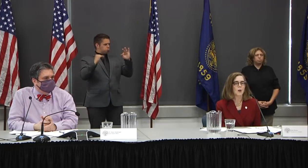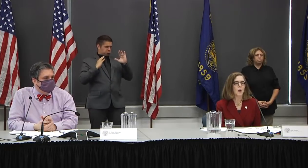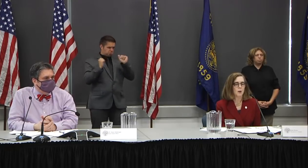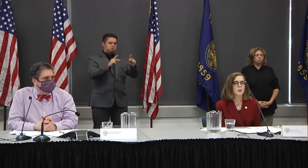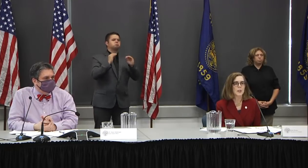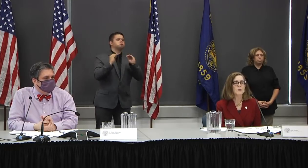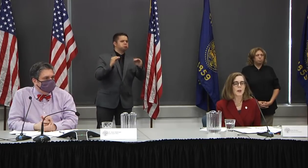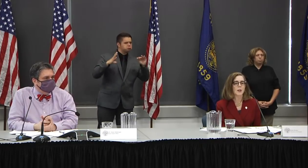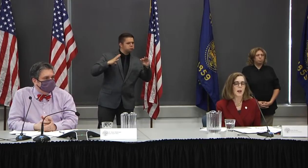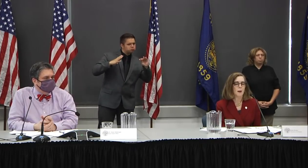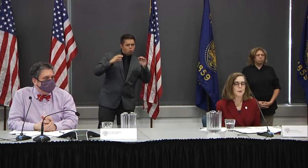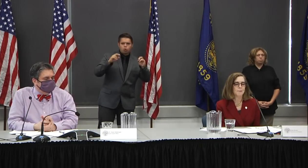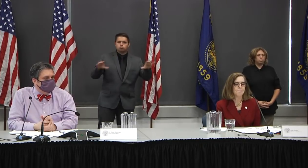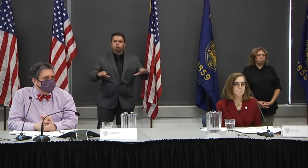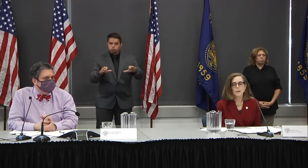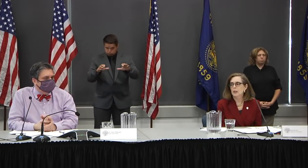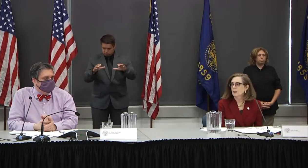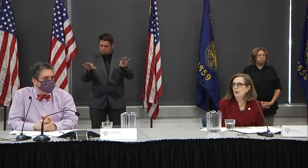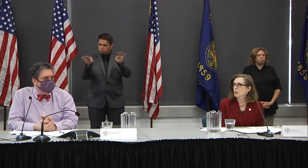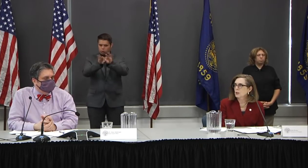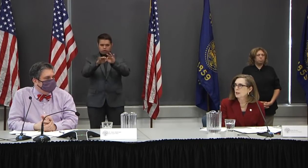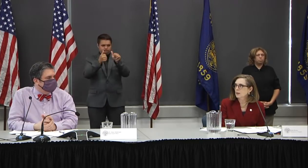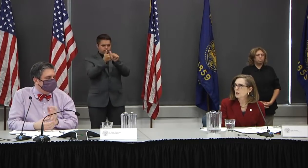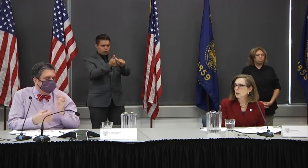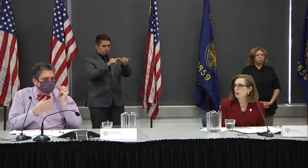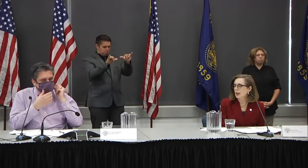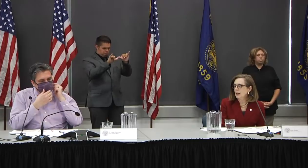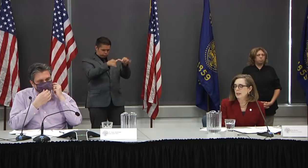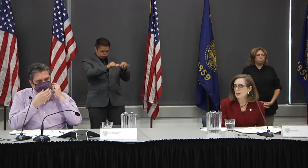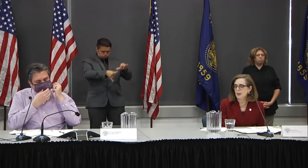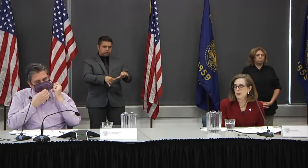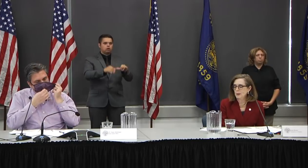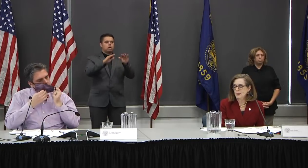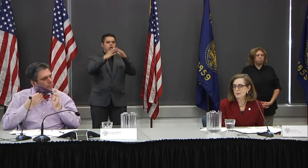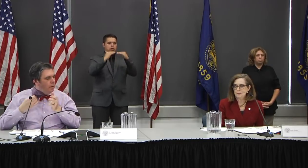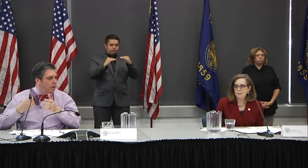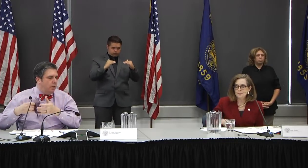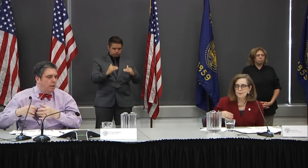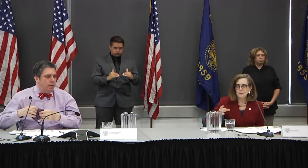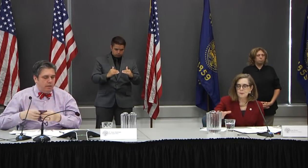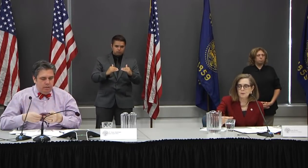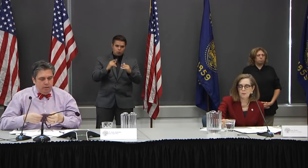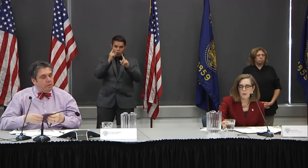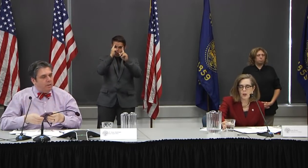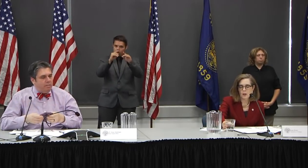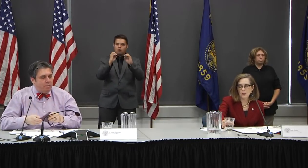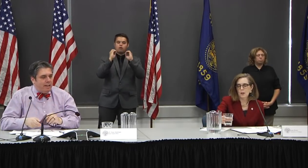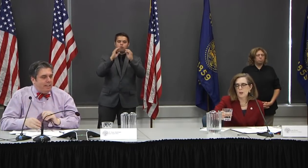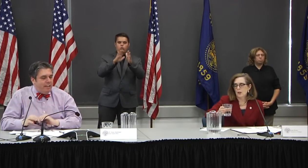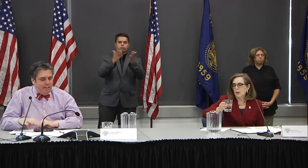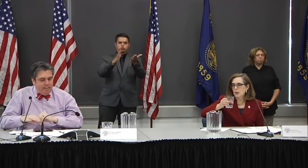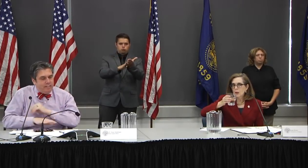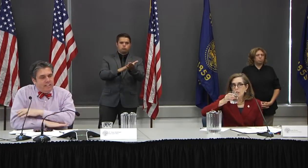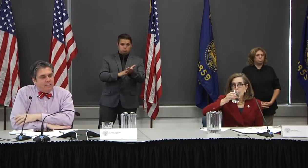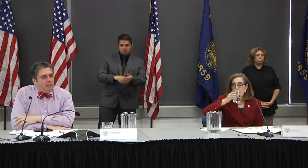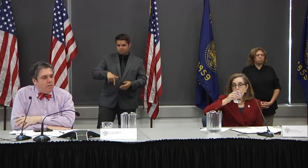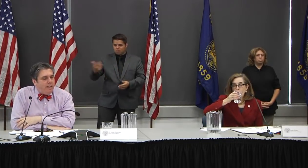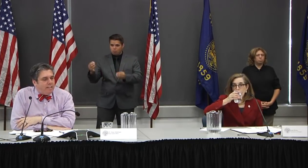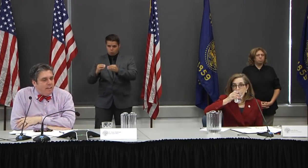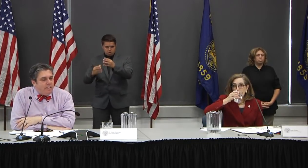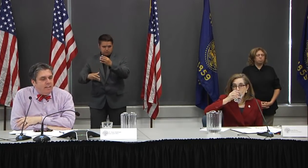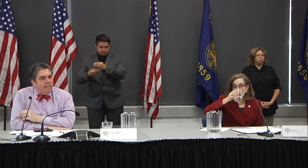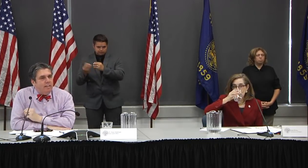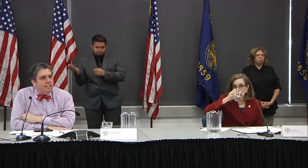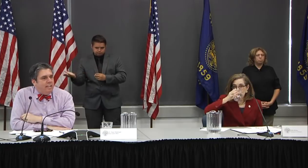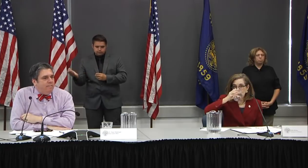level where I believe that can happen. Dr. Seidlinger, do you want to add anything else? No, Governor Brown, I think that's all